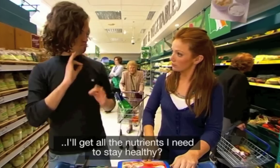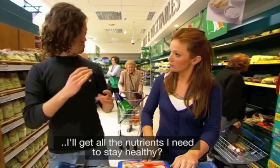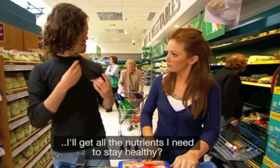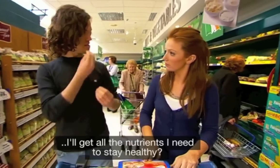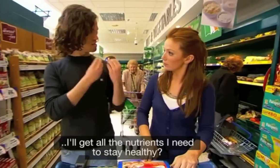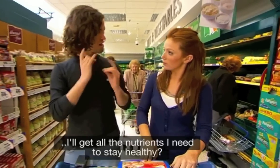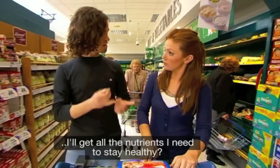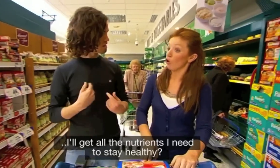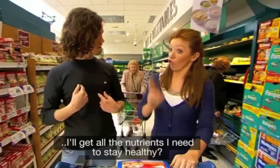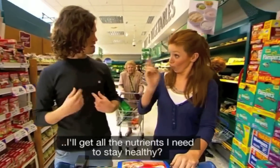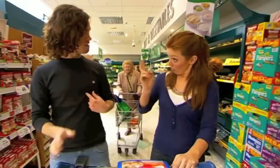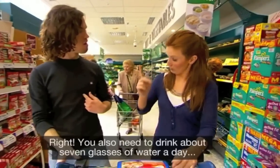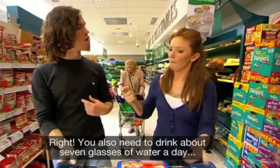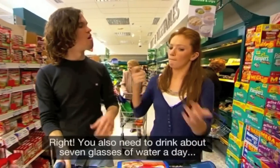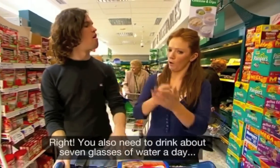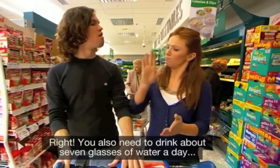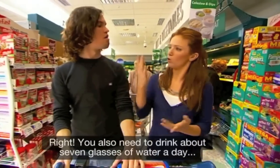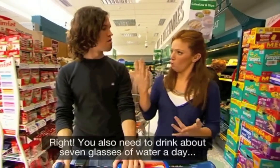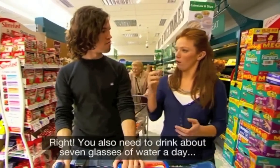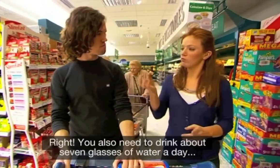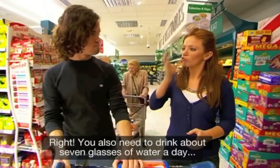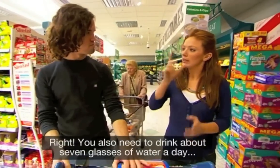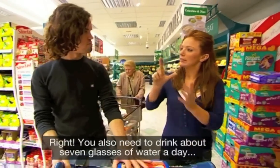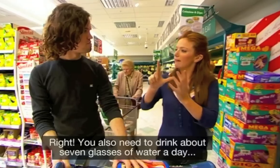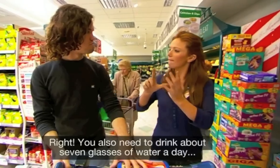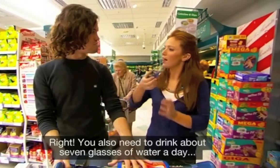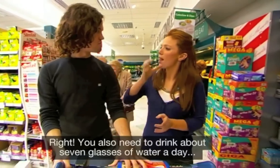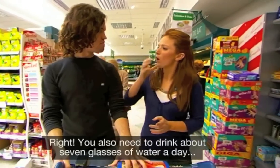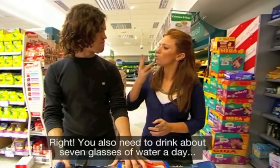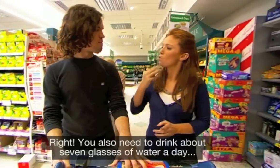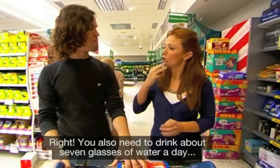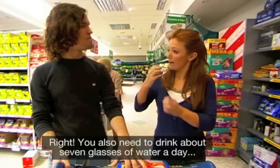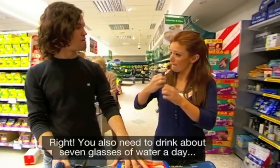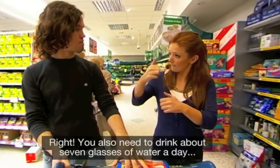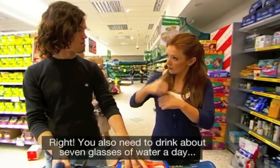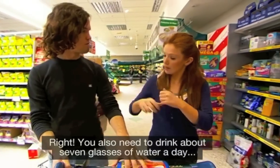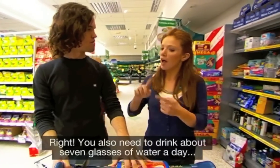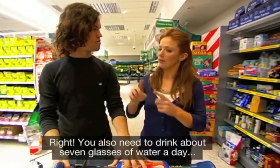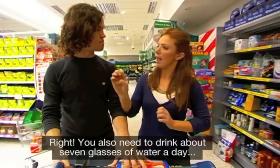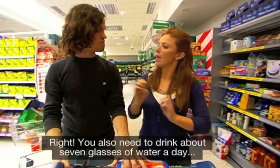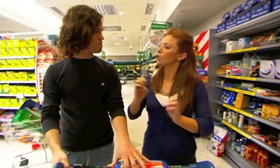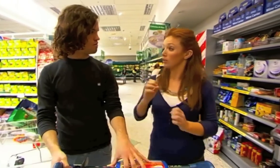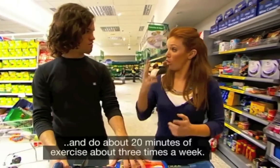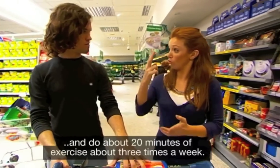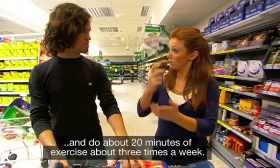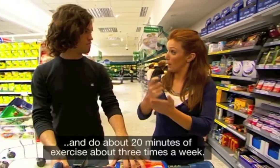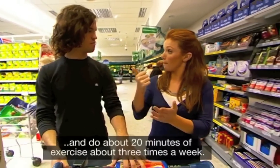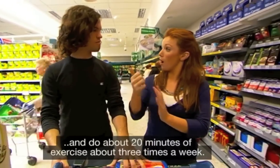healthy. Right. You also need to drink about 7 glasses of water a day and do about 20 minutes